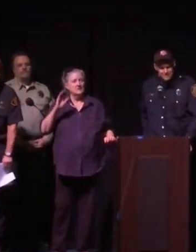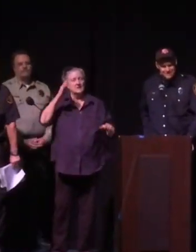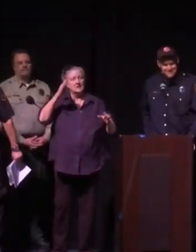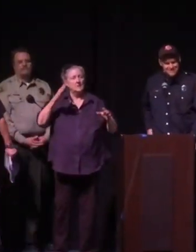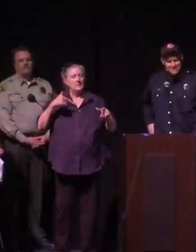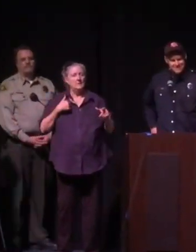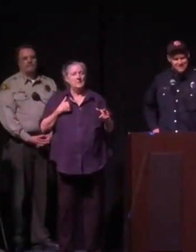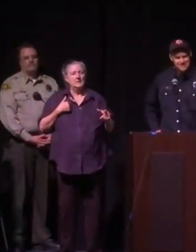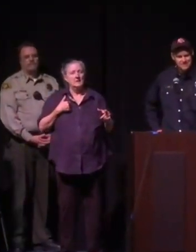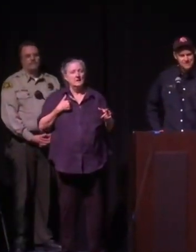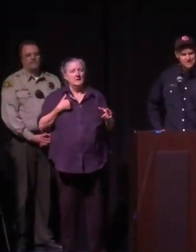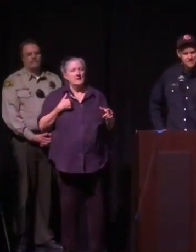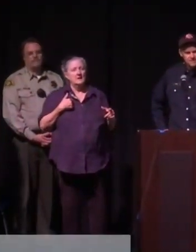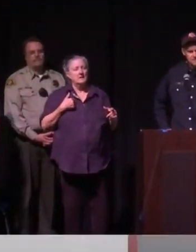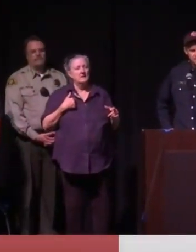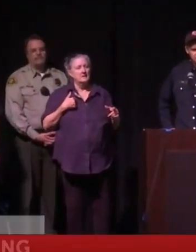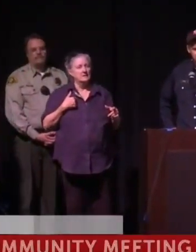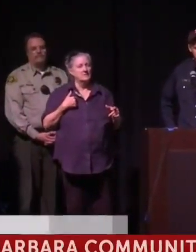Hello.